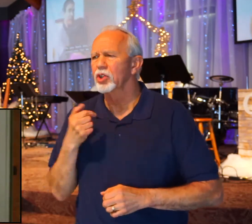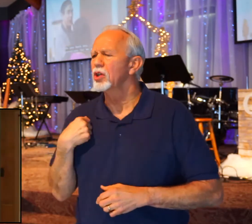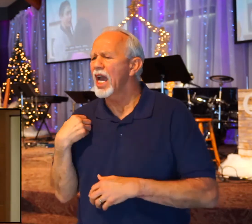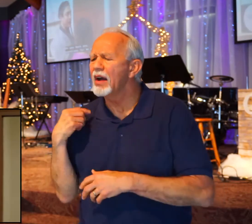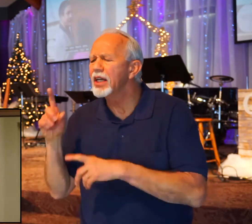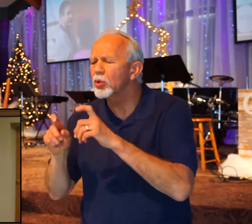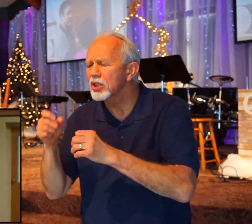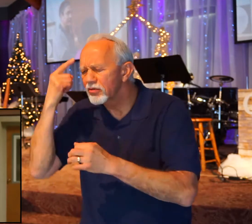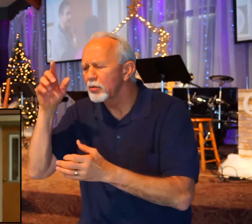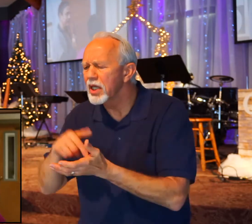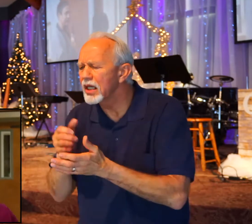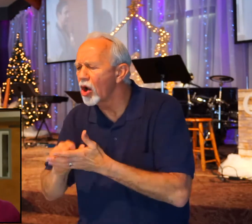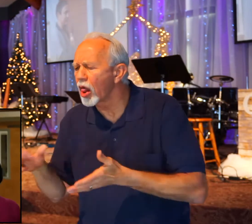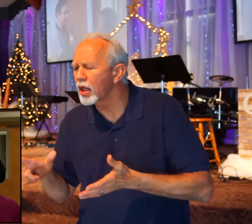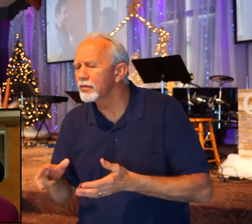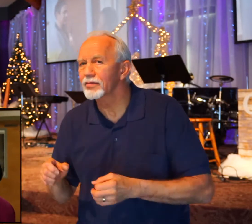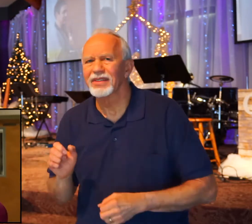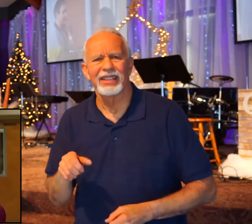for me at all?